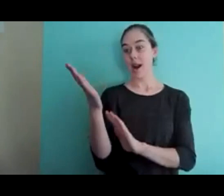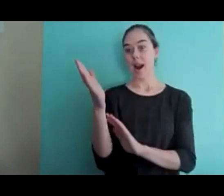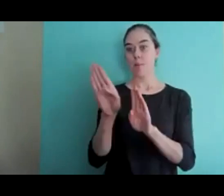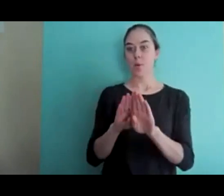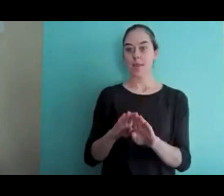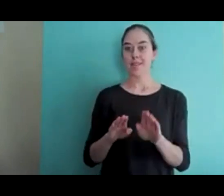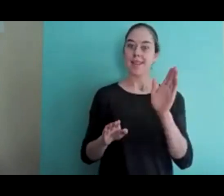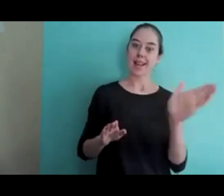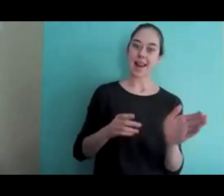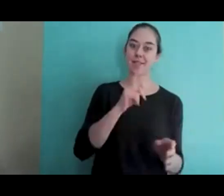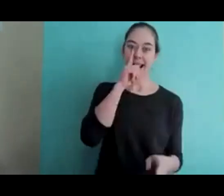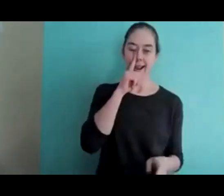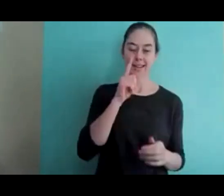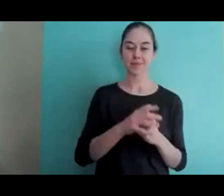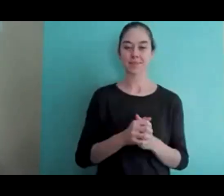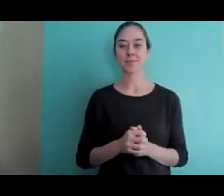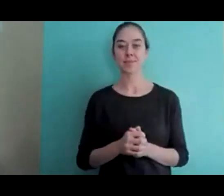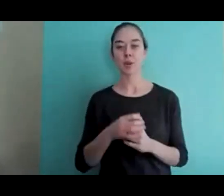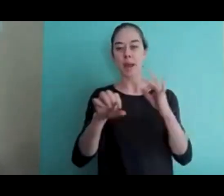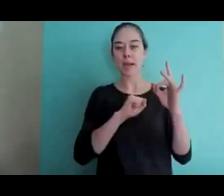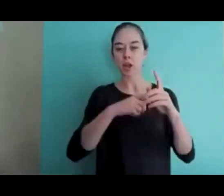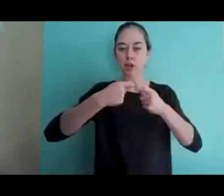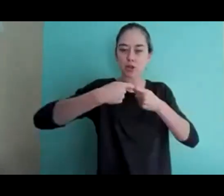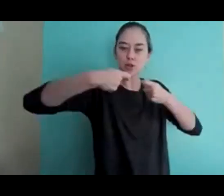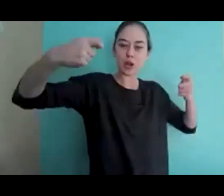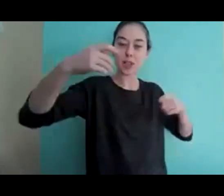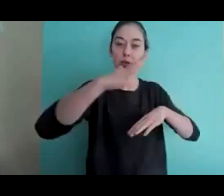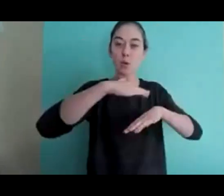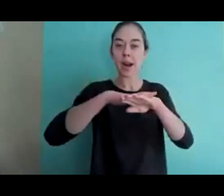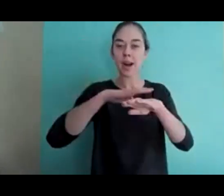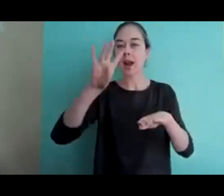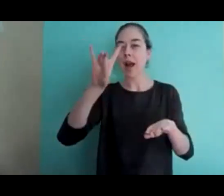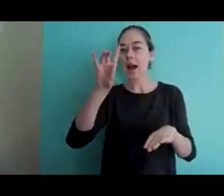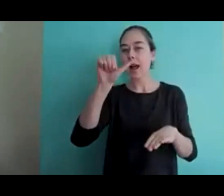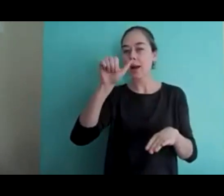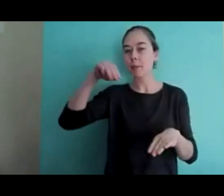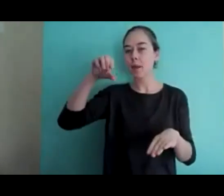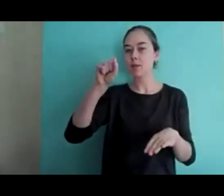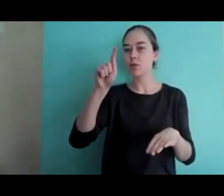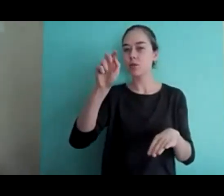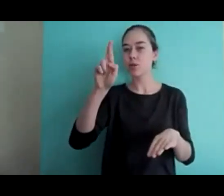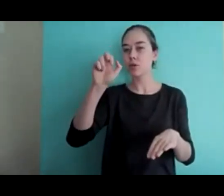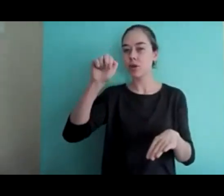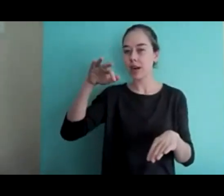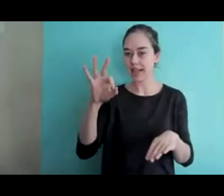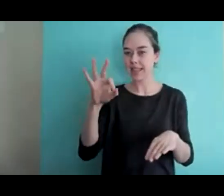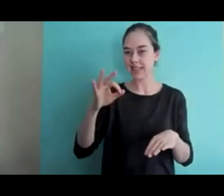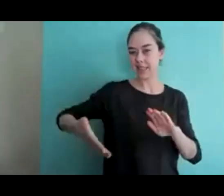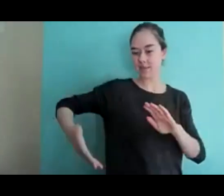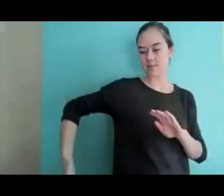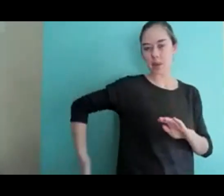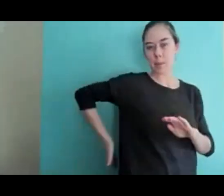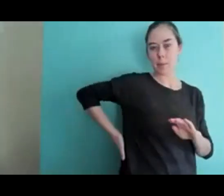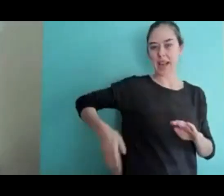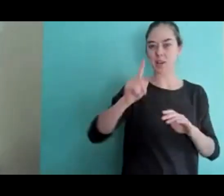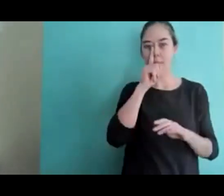your hamstring. Up. Up. Good. Up. Now change it a little bit, elbow